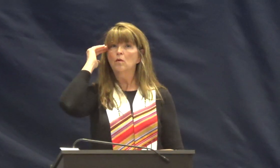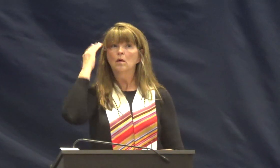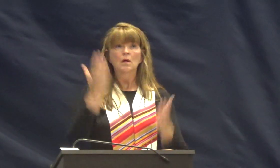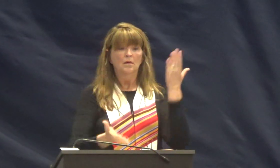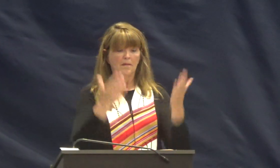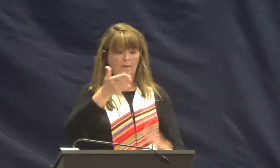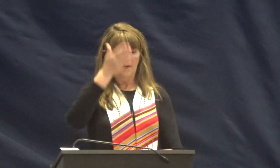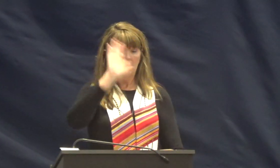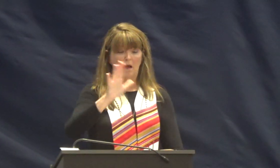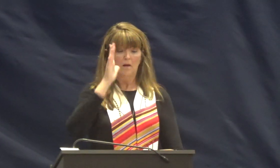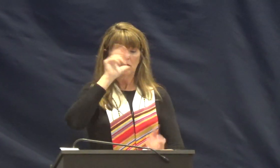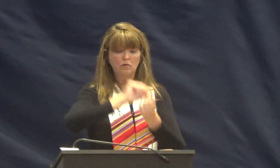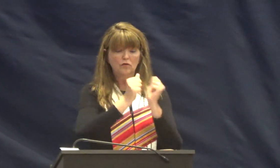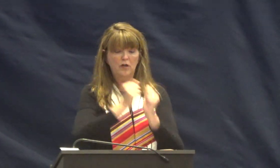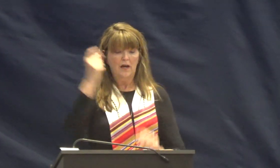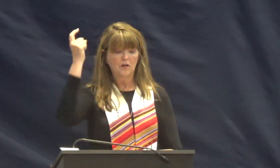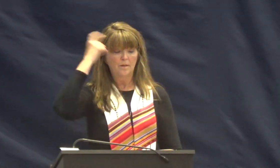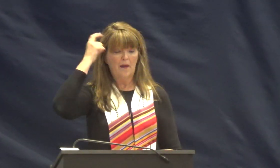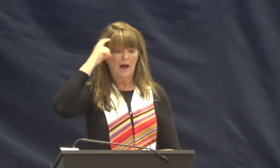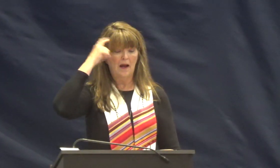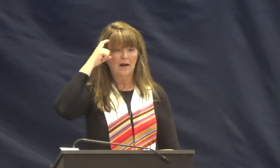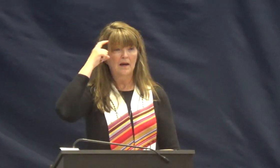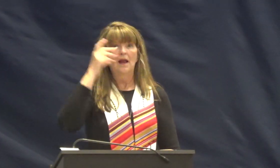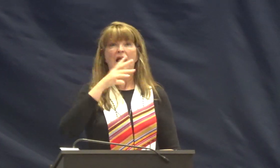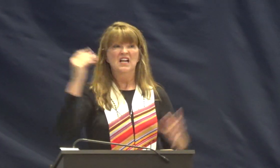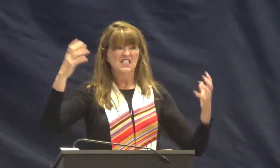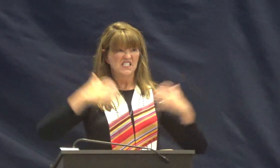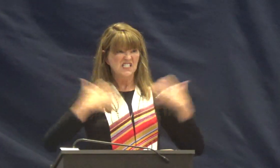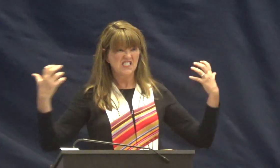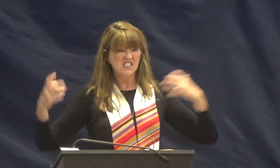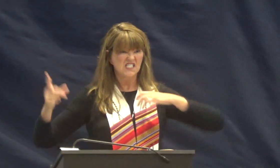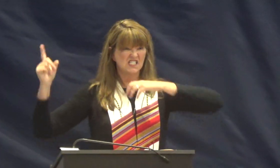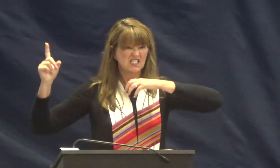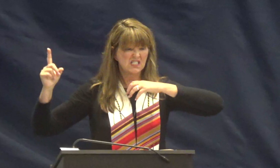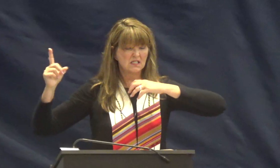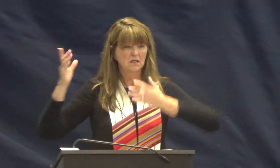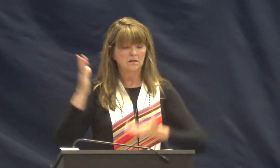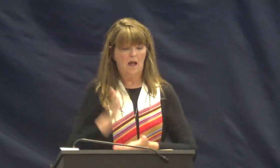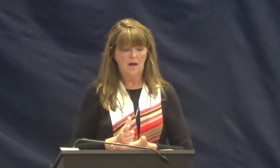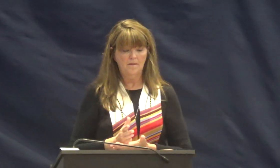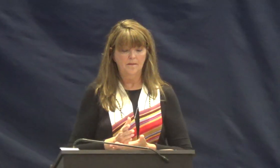knows? God may relent and change his mind.